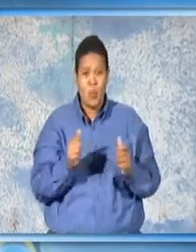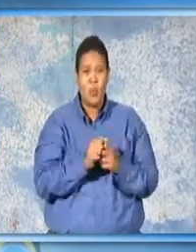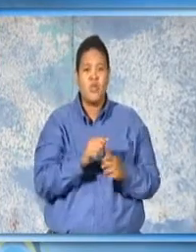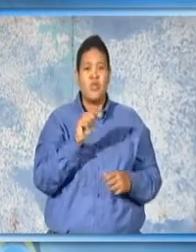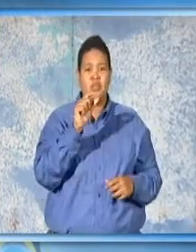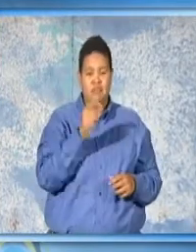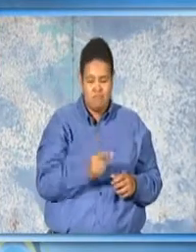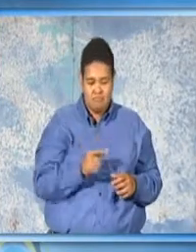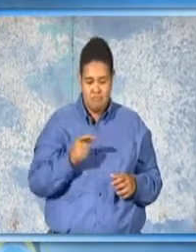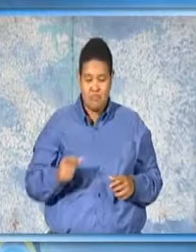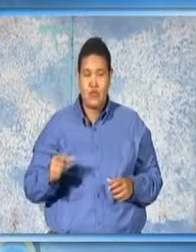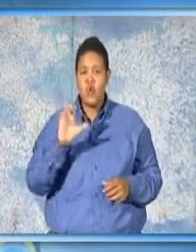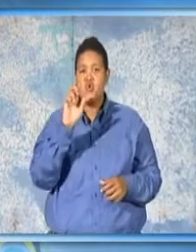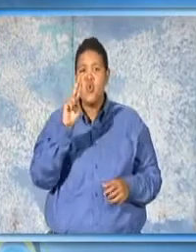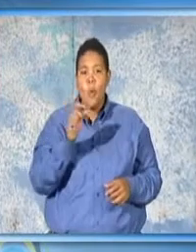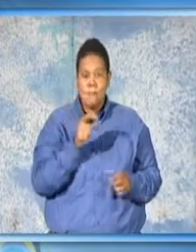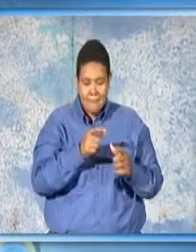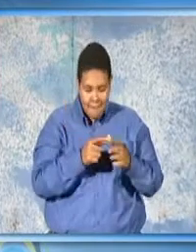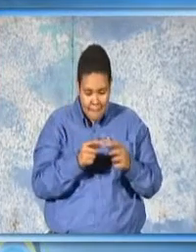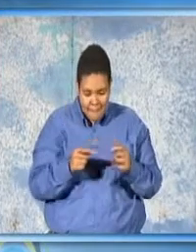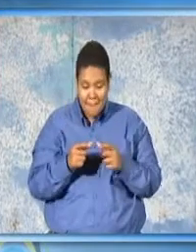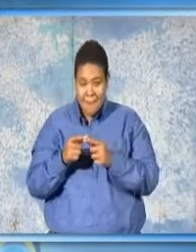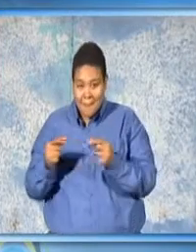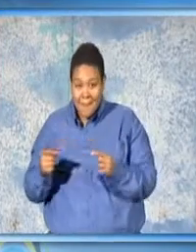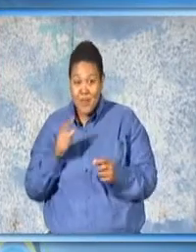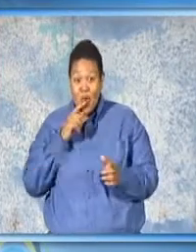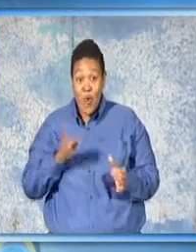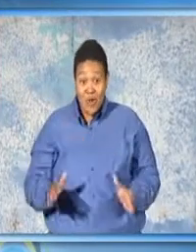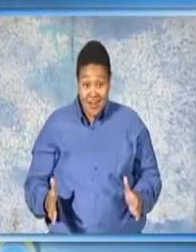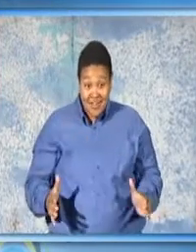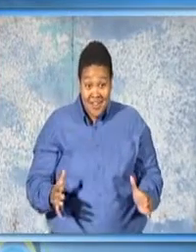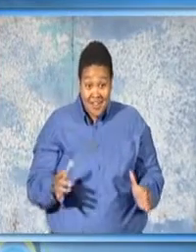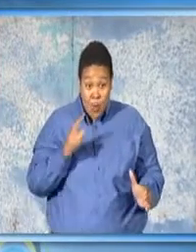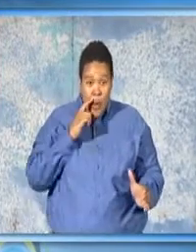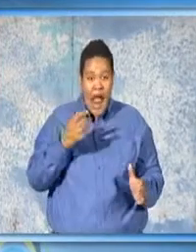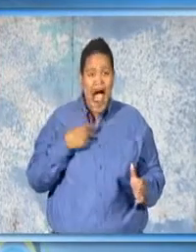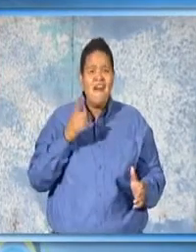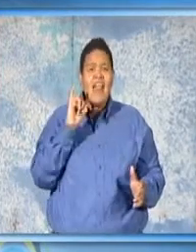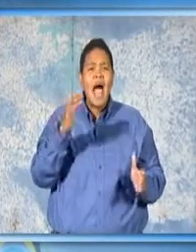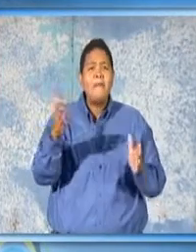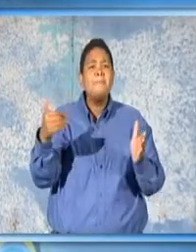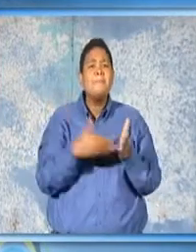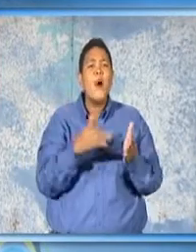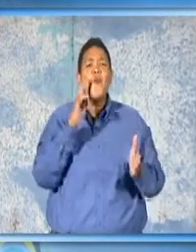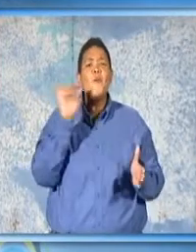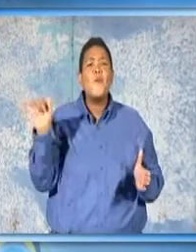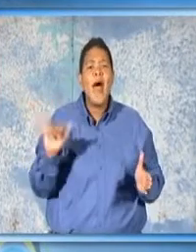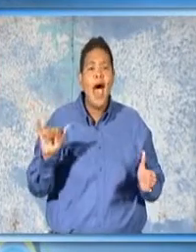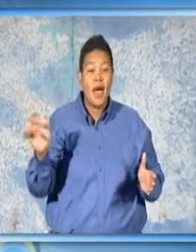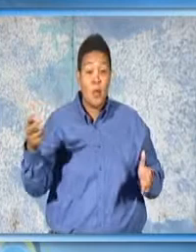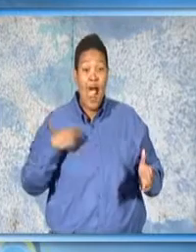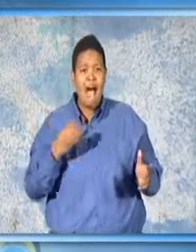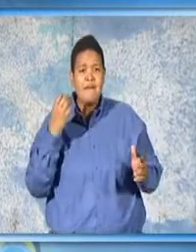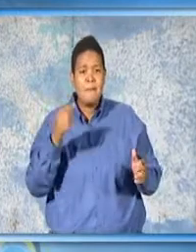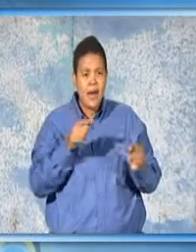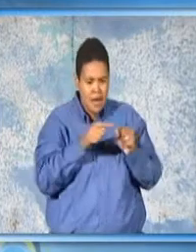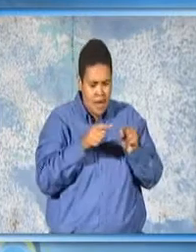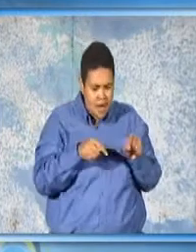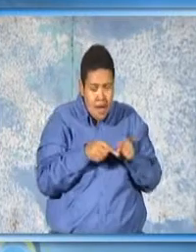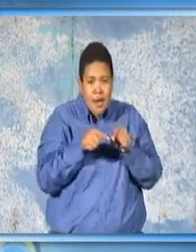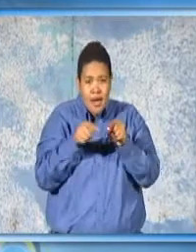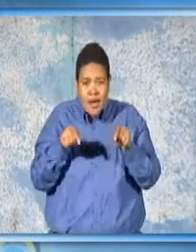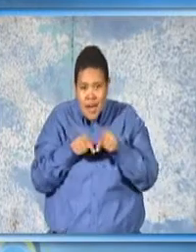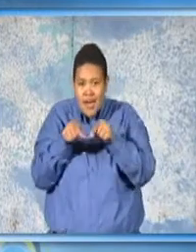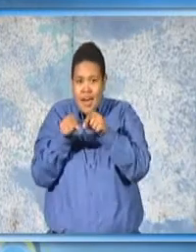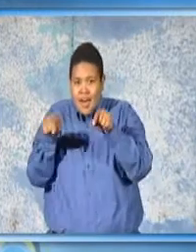cubes. This means the bottom of the cuboid will be like a box and will hold as many cubes as possible